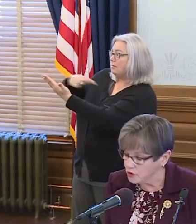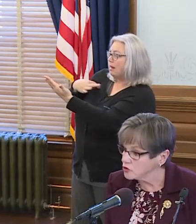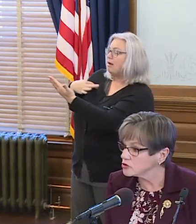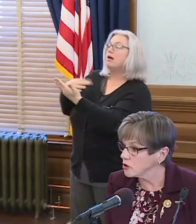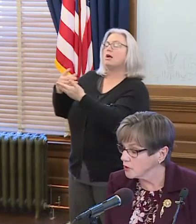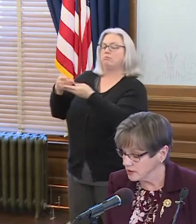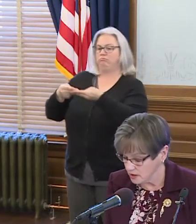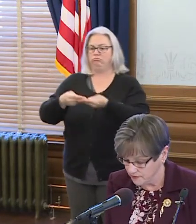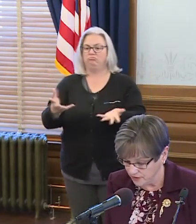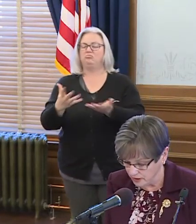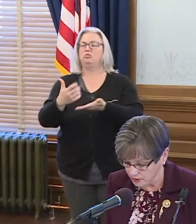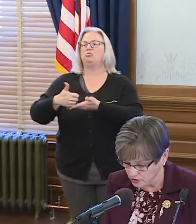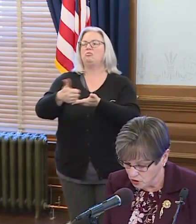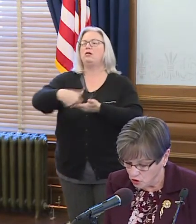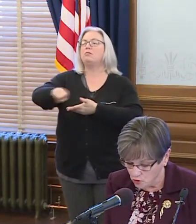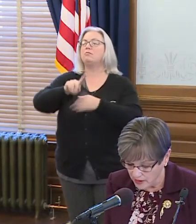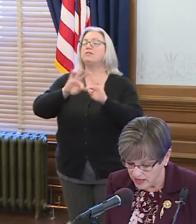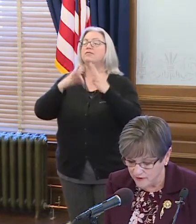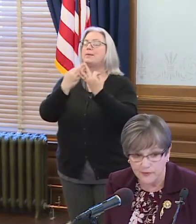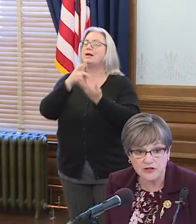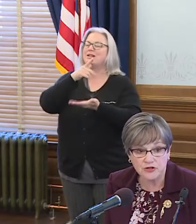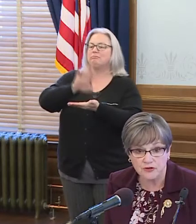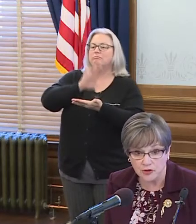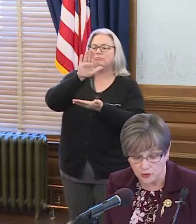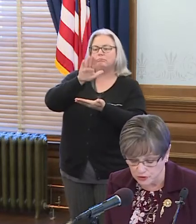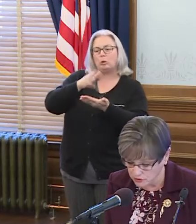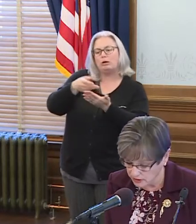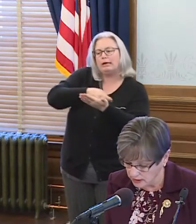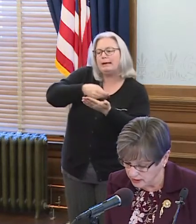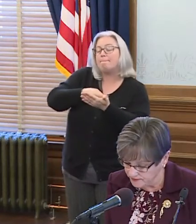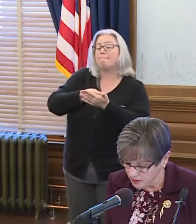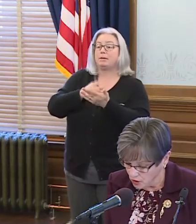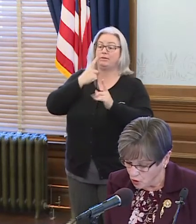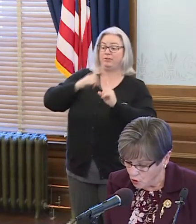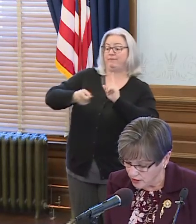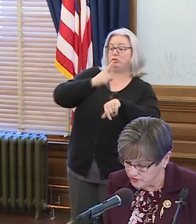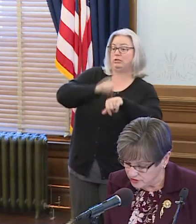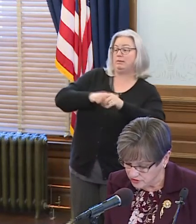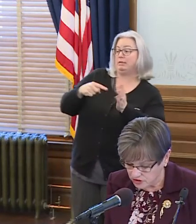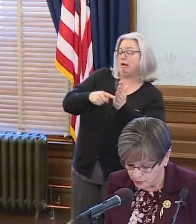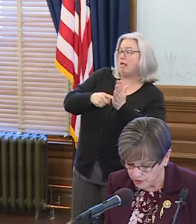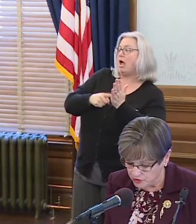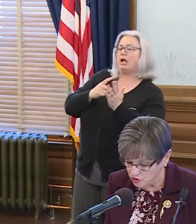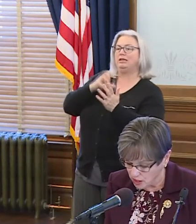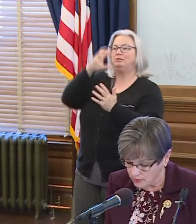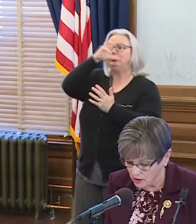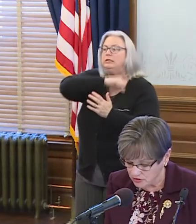help those low-income families who may have missed the original deadline or have since